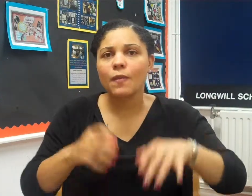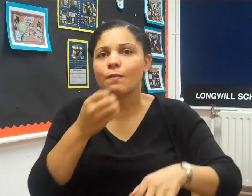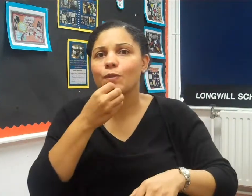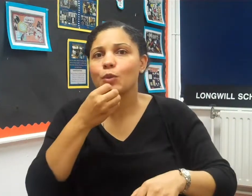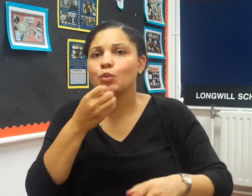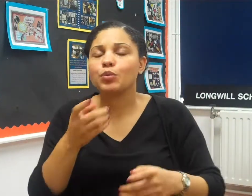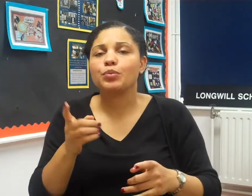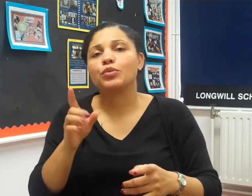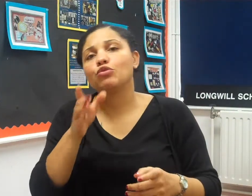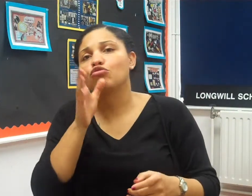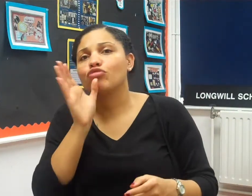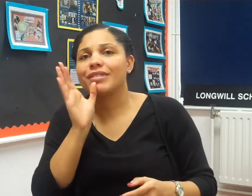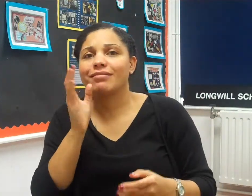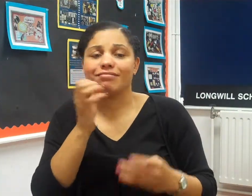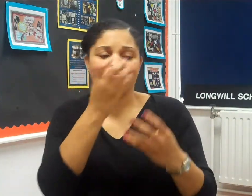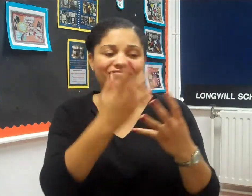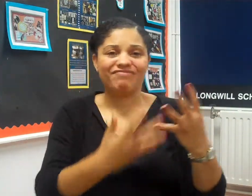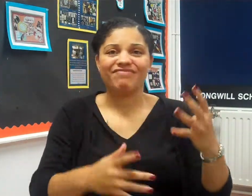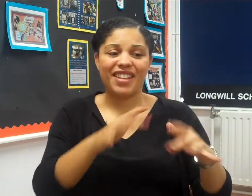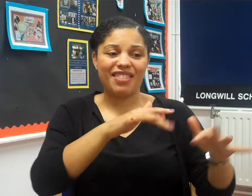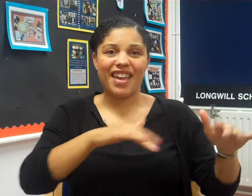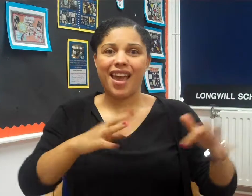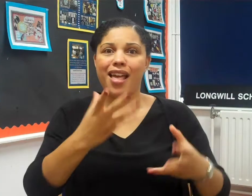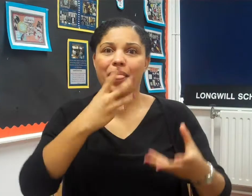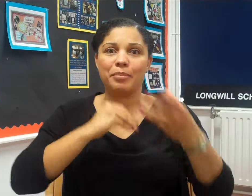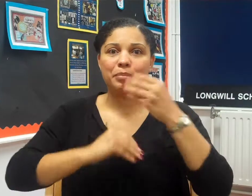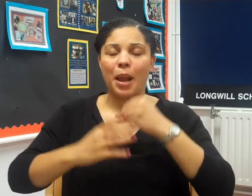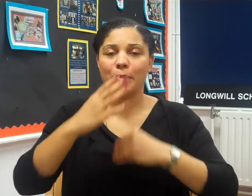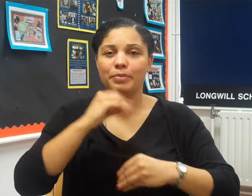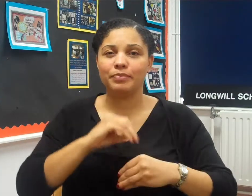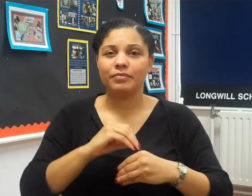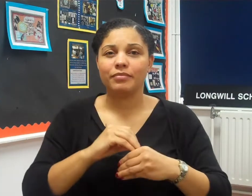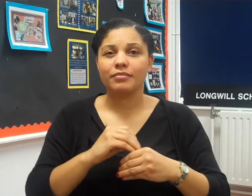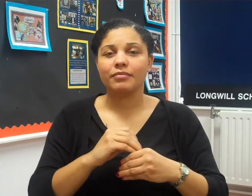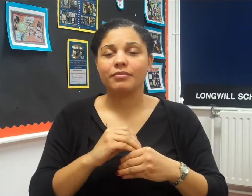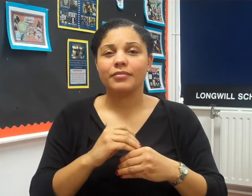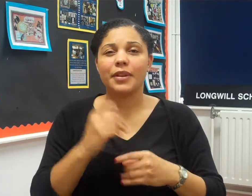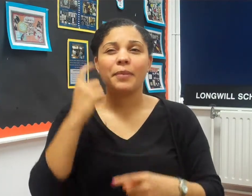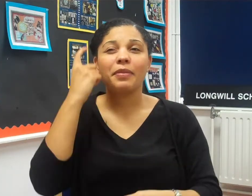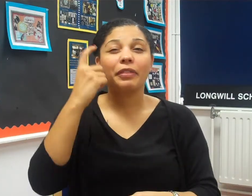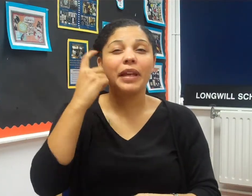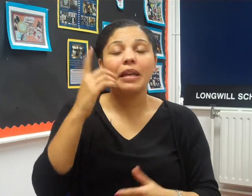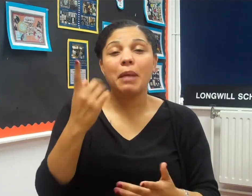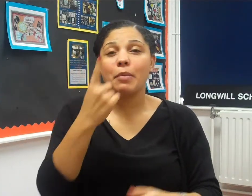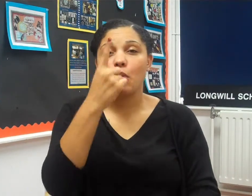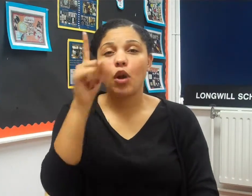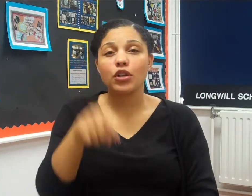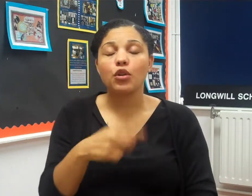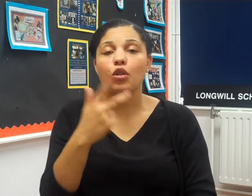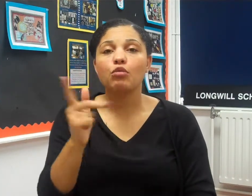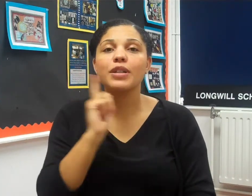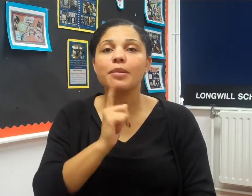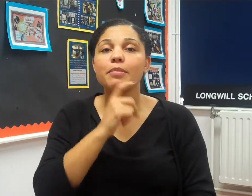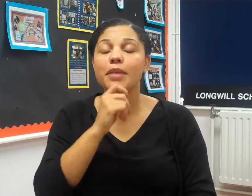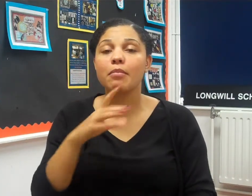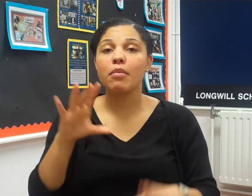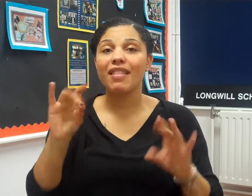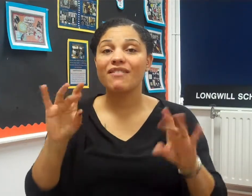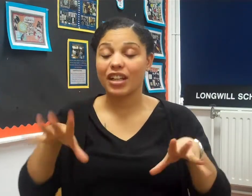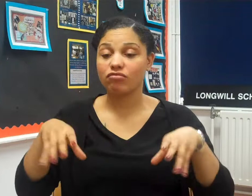keyboards, food, and drinks. It's thought that about 1 in 3 people infected will not show any signs, but